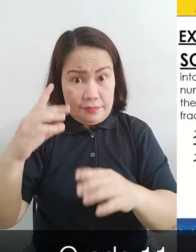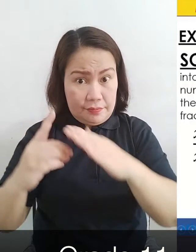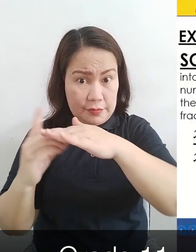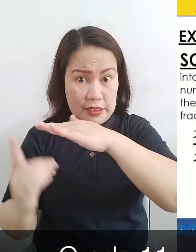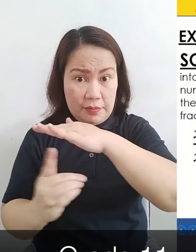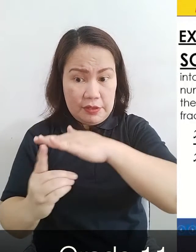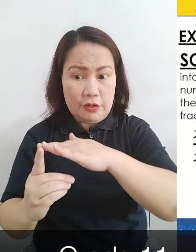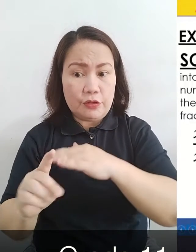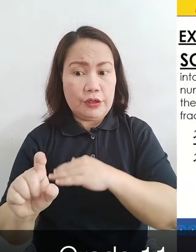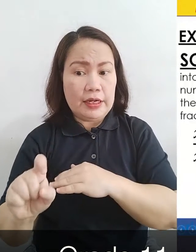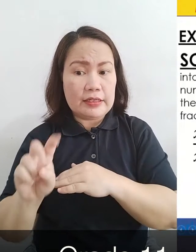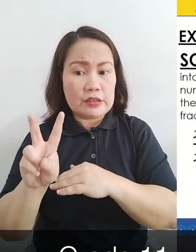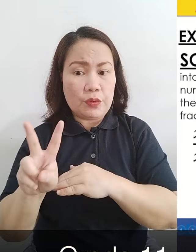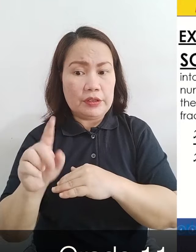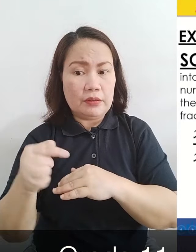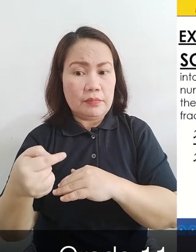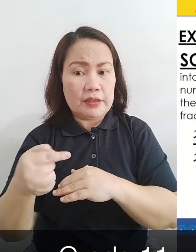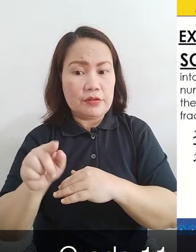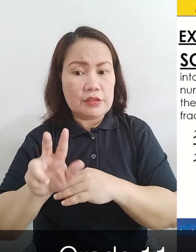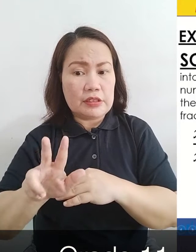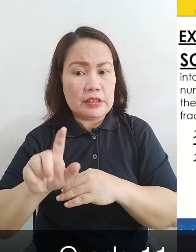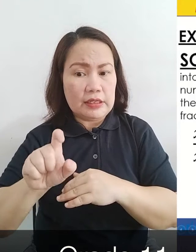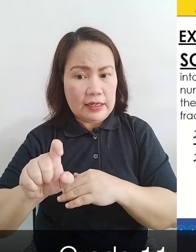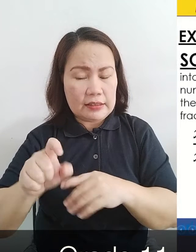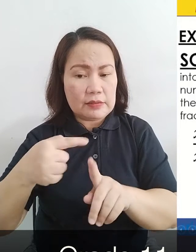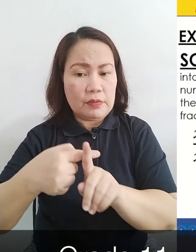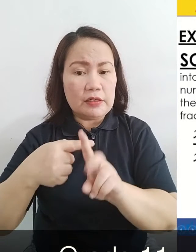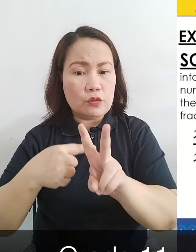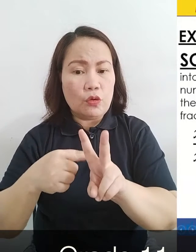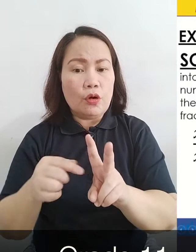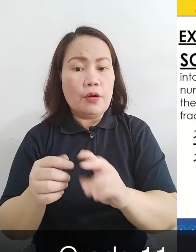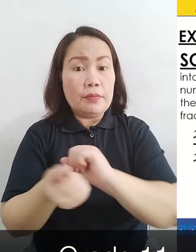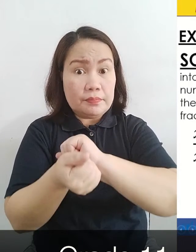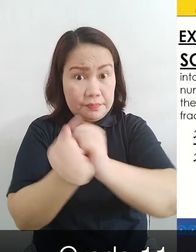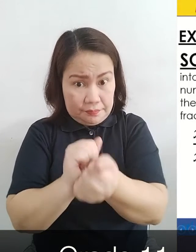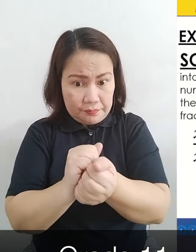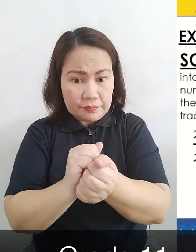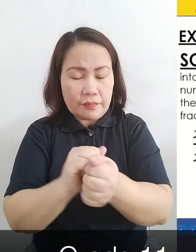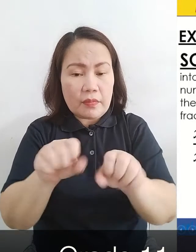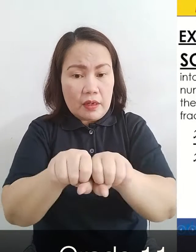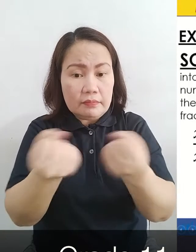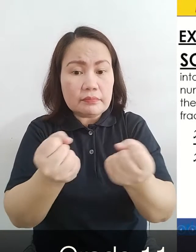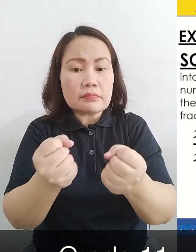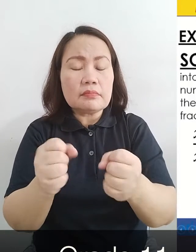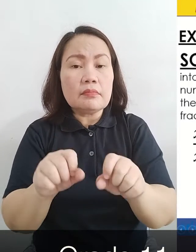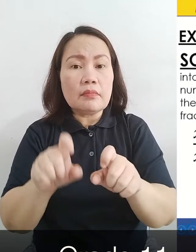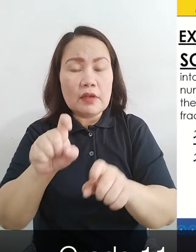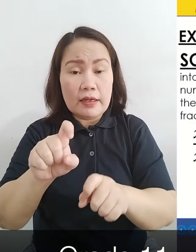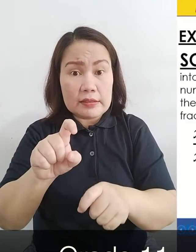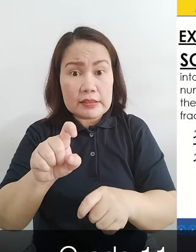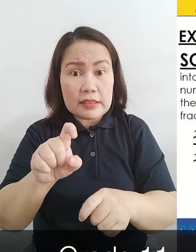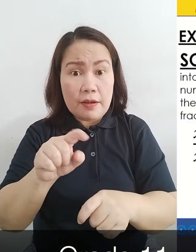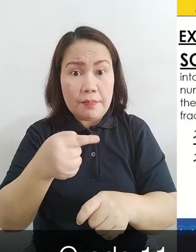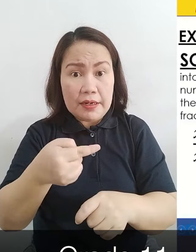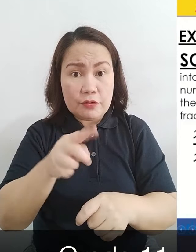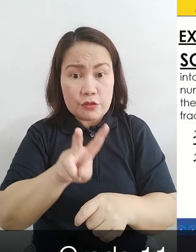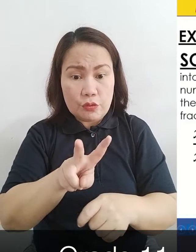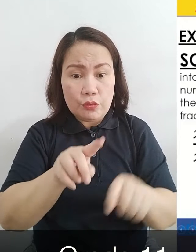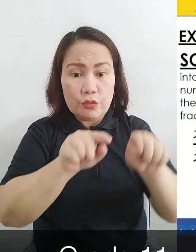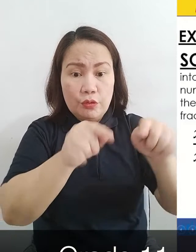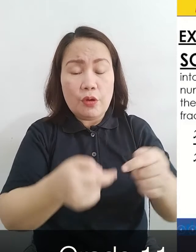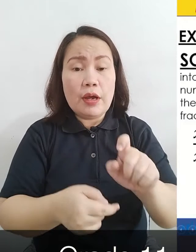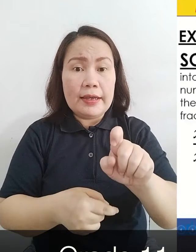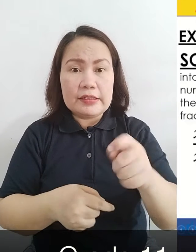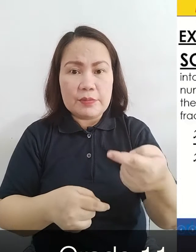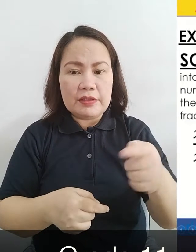out, x minus 2 times x minus 1 times. Yung x squared minus 5x